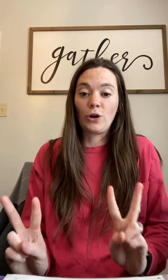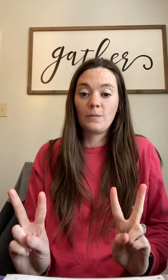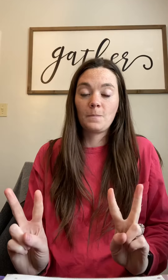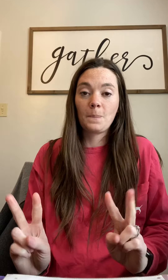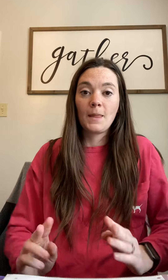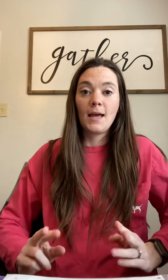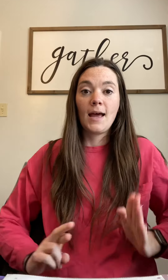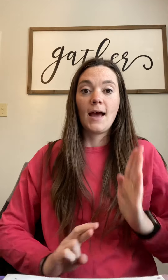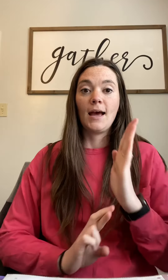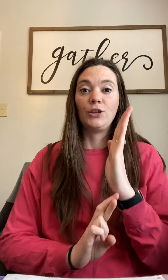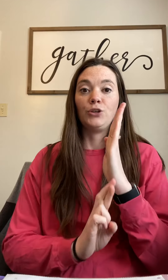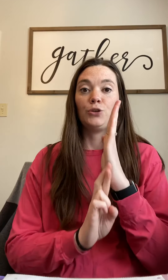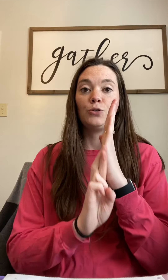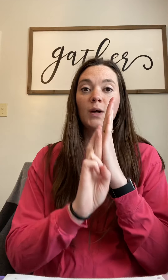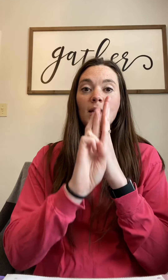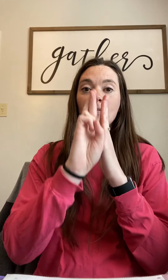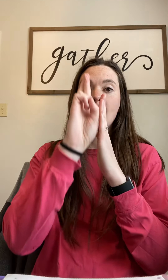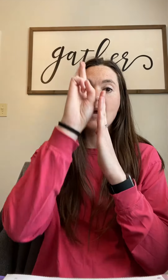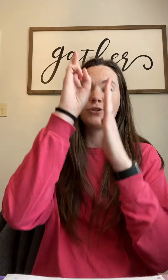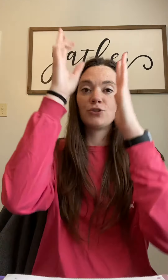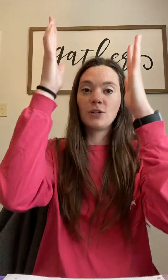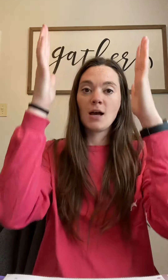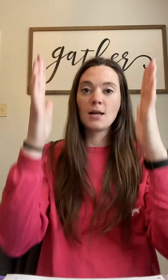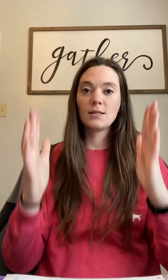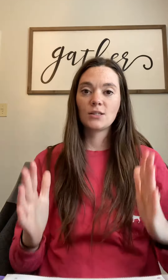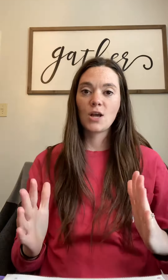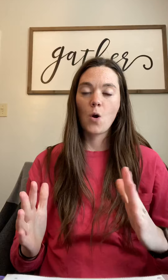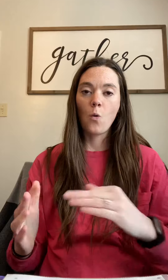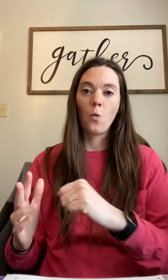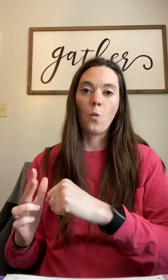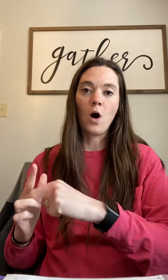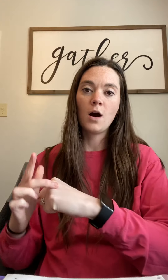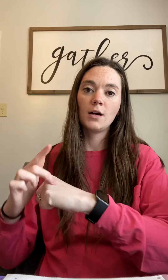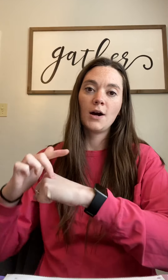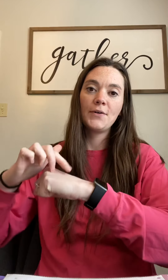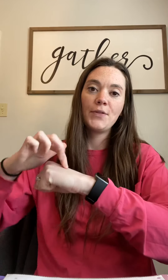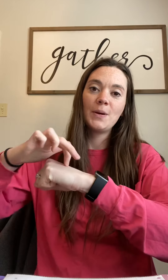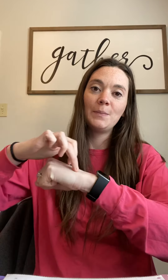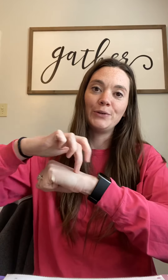US astronauts walk on the moon.